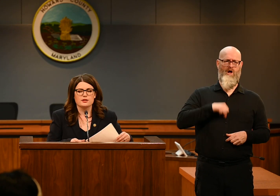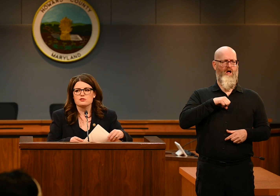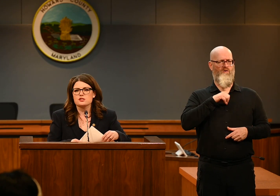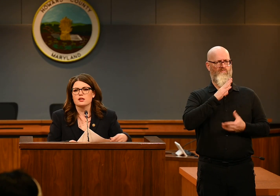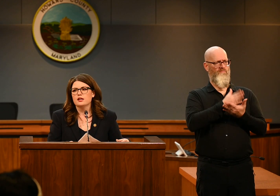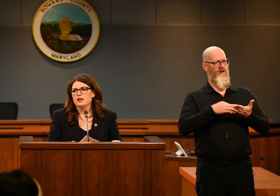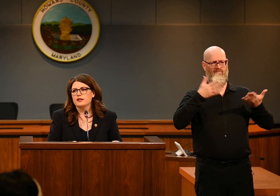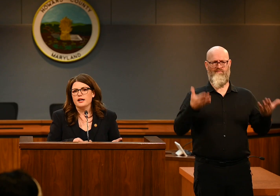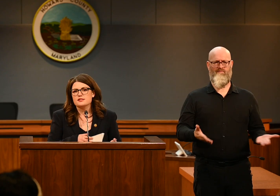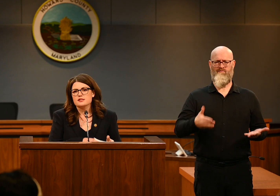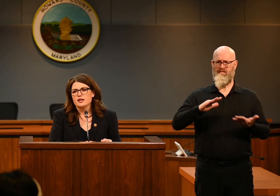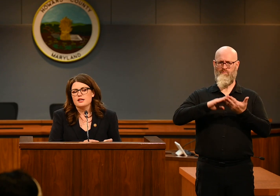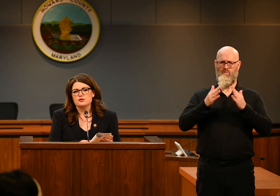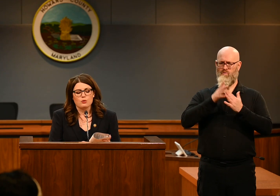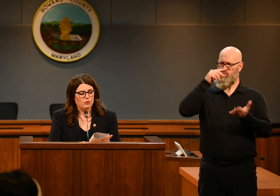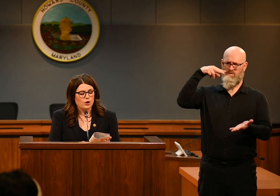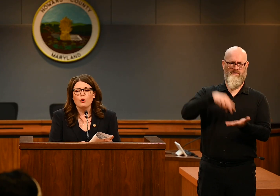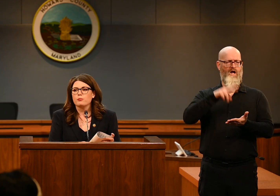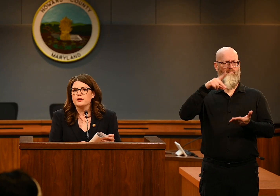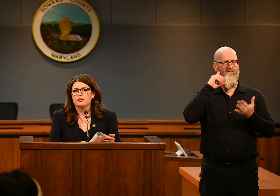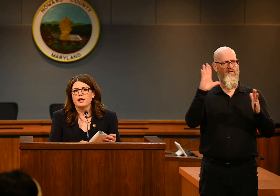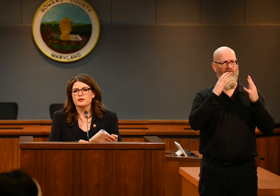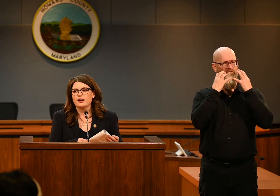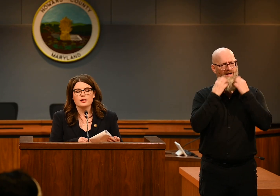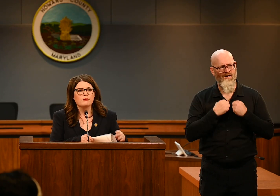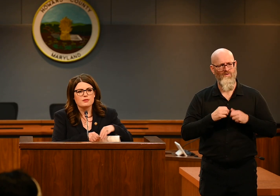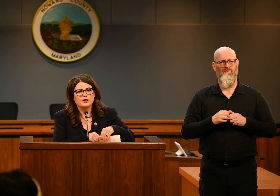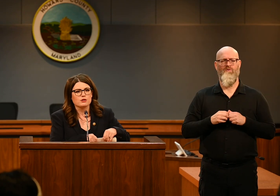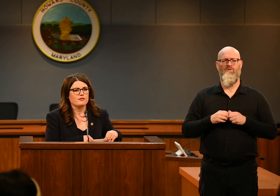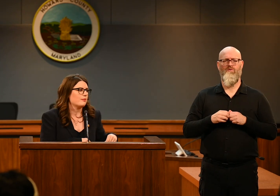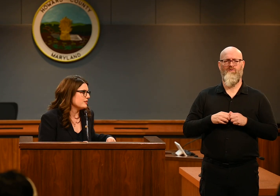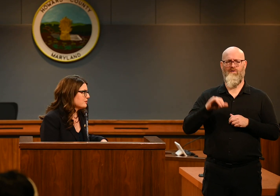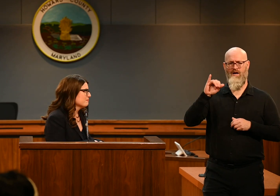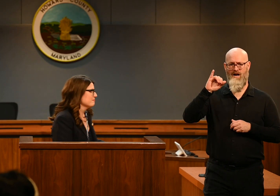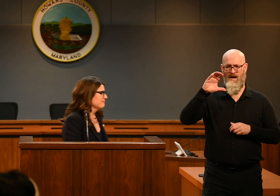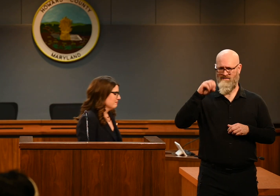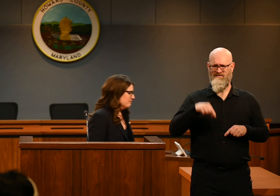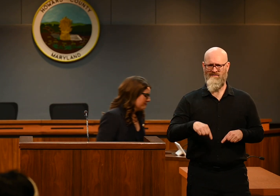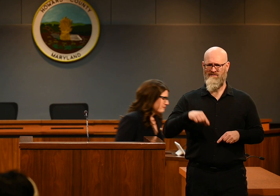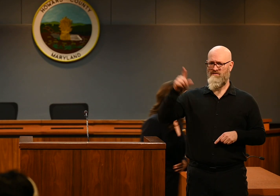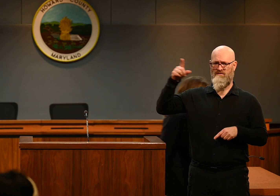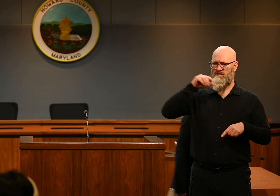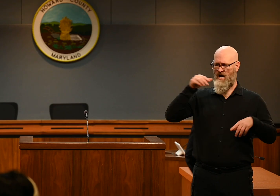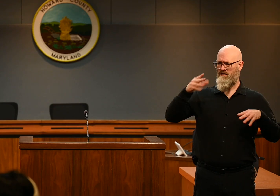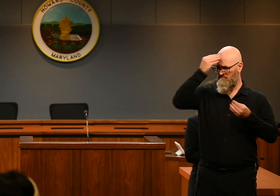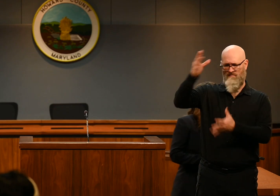this administration that ICE has no home here in Howard County. Thank you all very much.